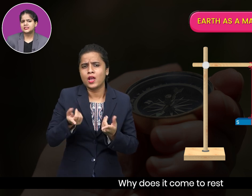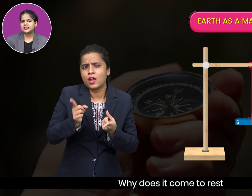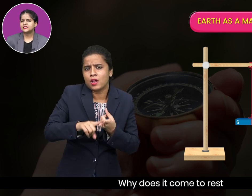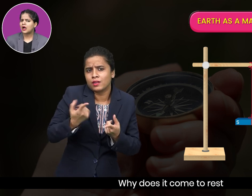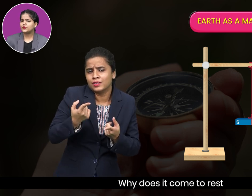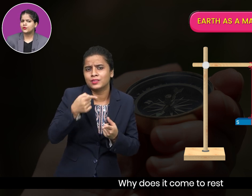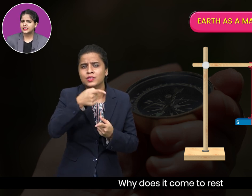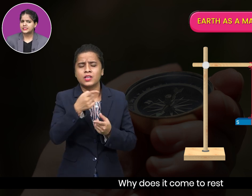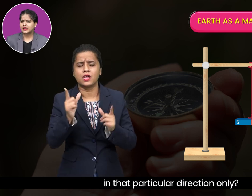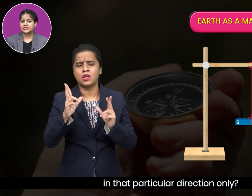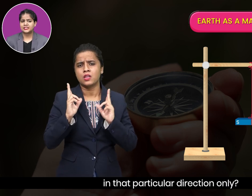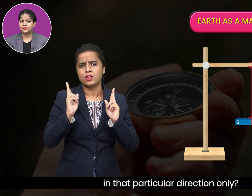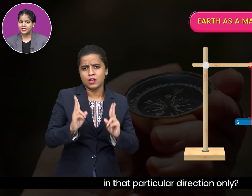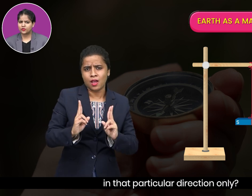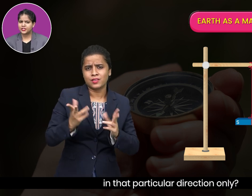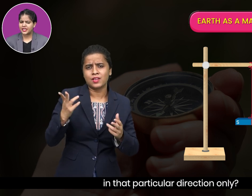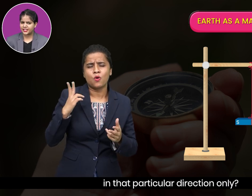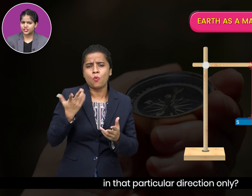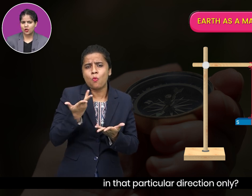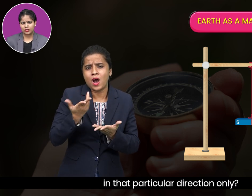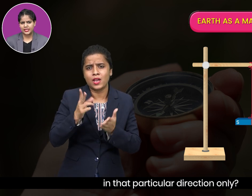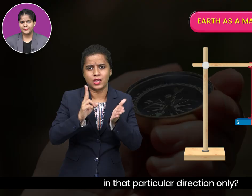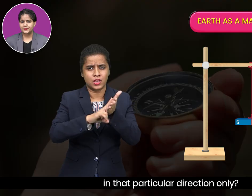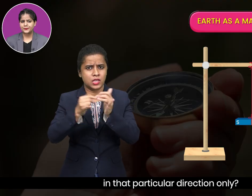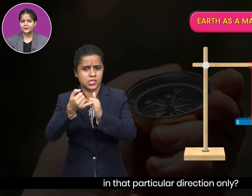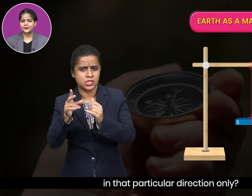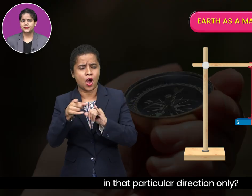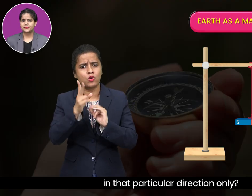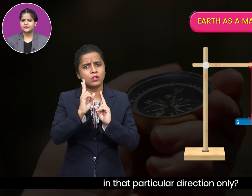Why does it come to rest in that a particular direction only?